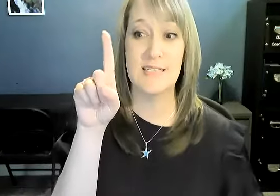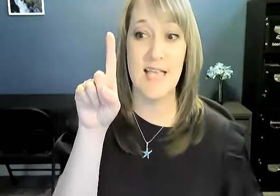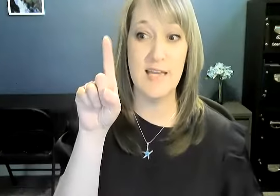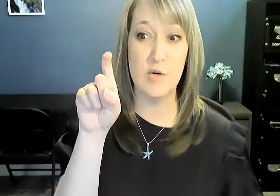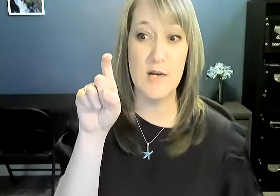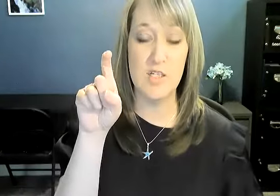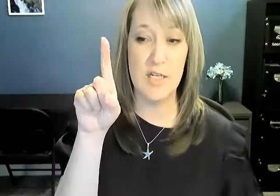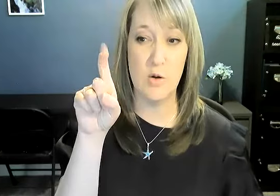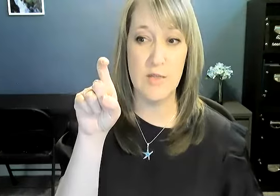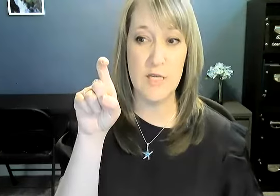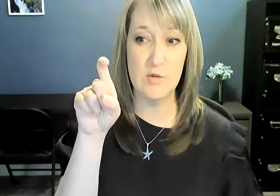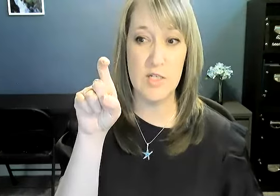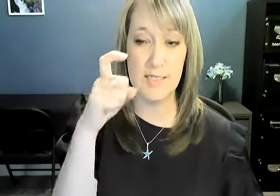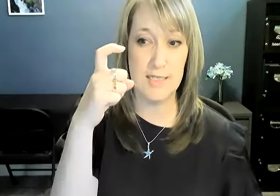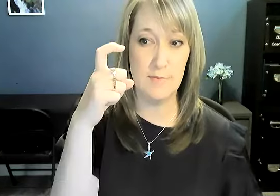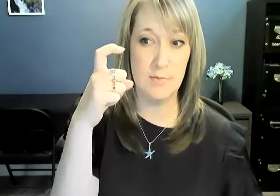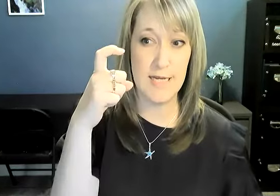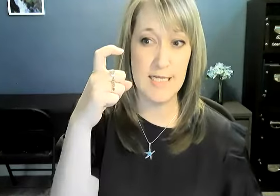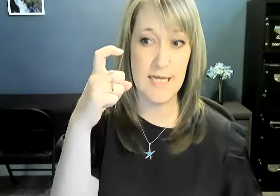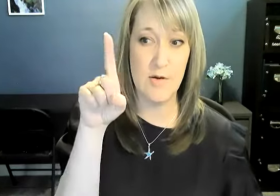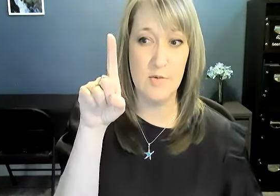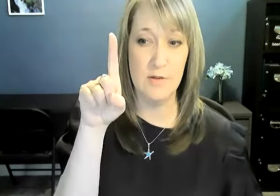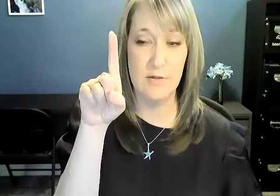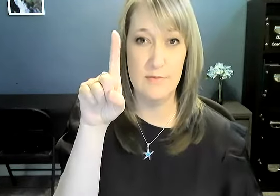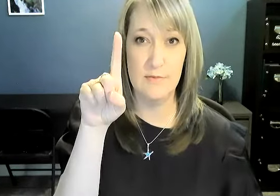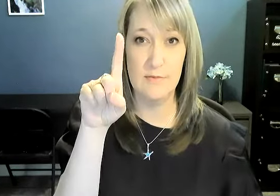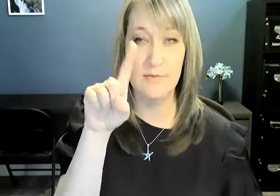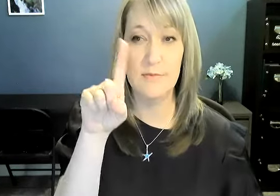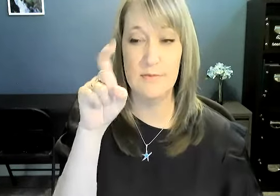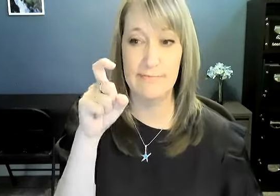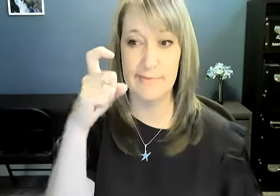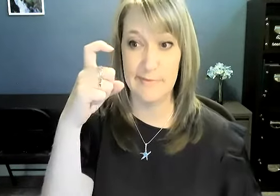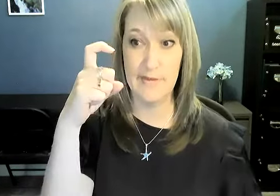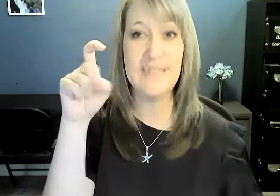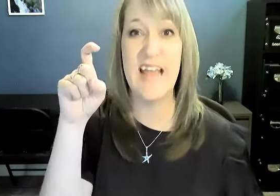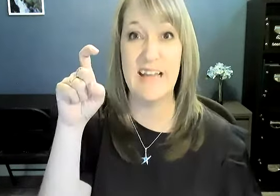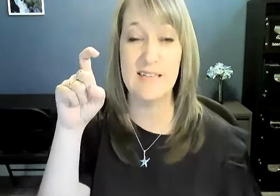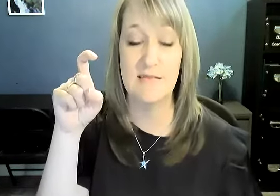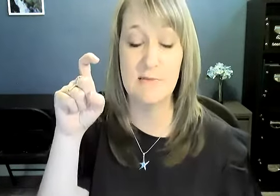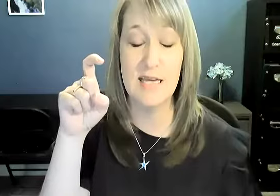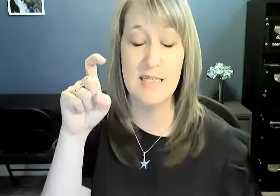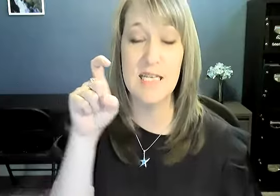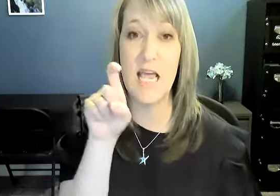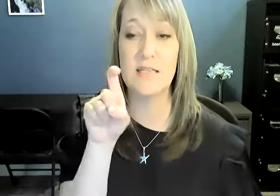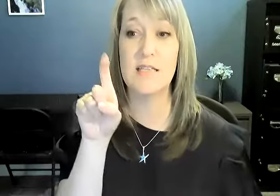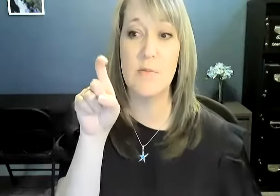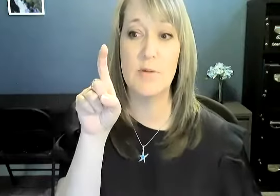like question, only you just bring it down. It's an X. Okay, it's an X, but